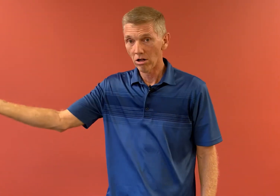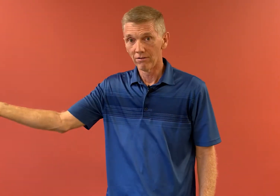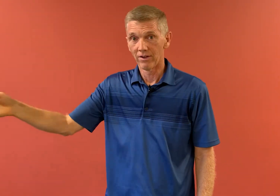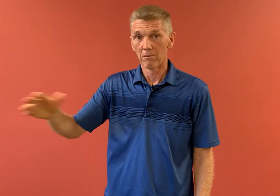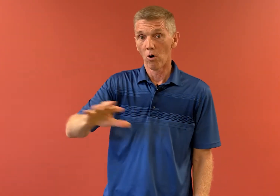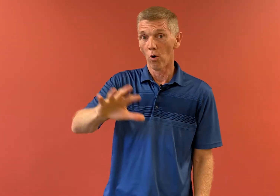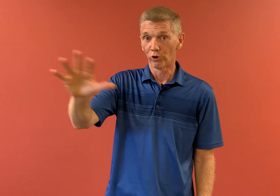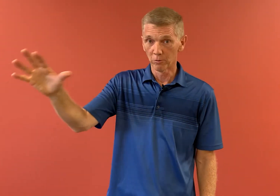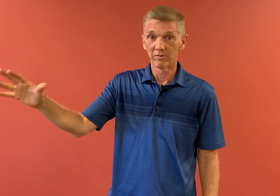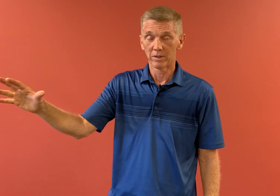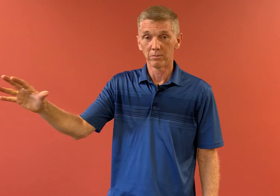of them, a whole group of people.